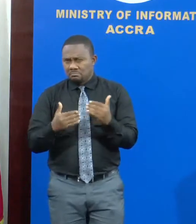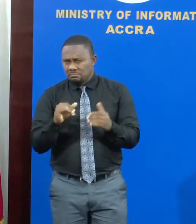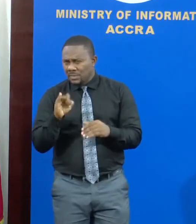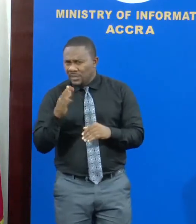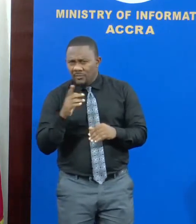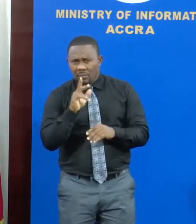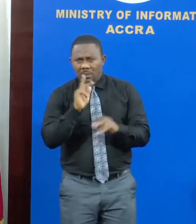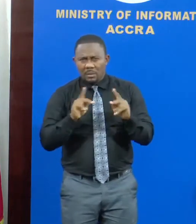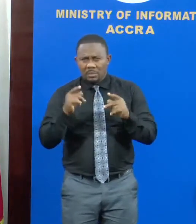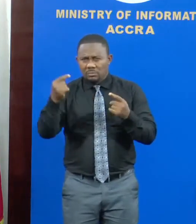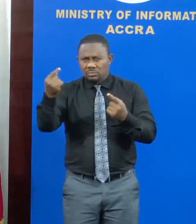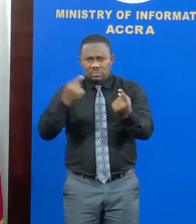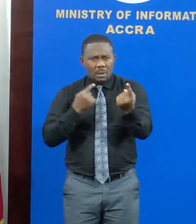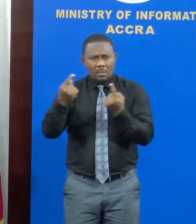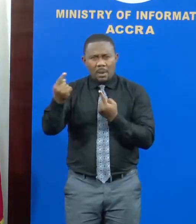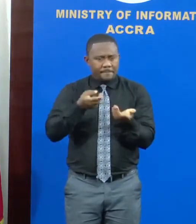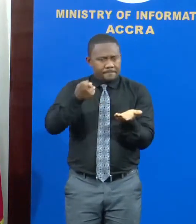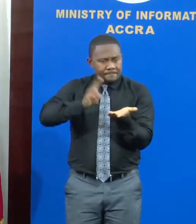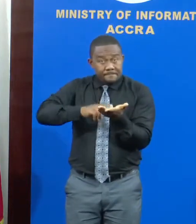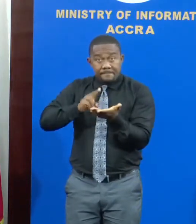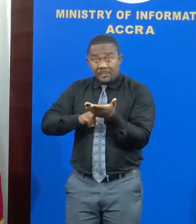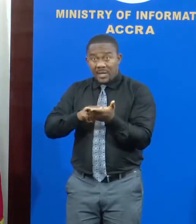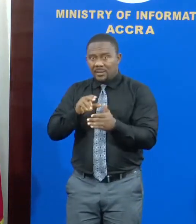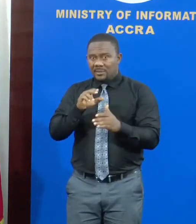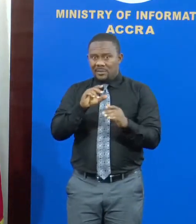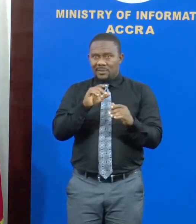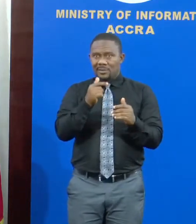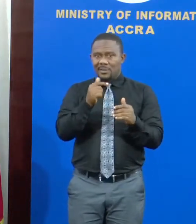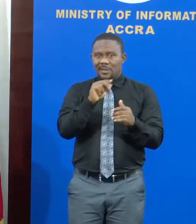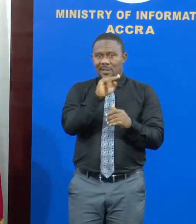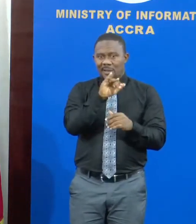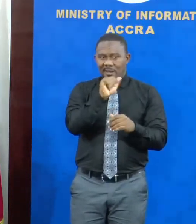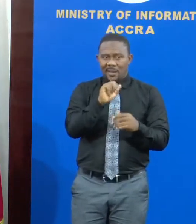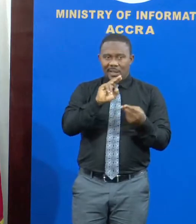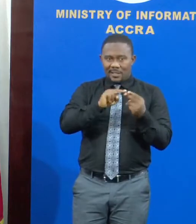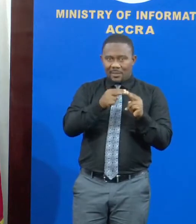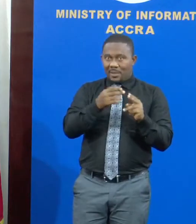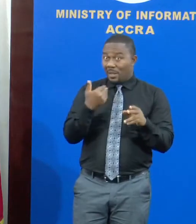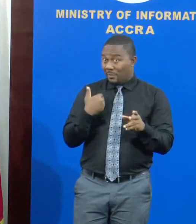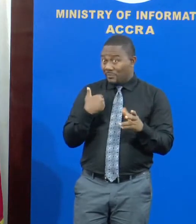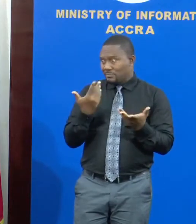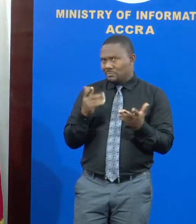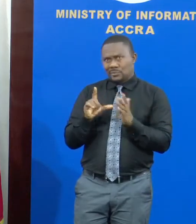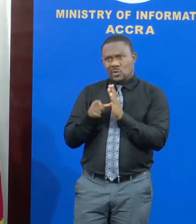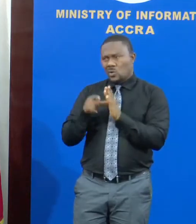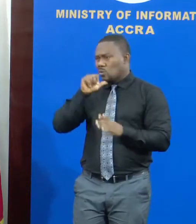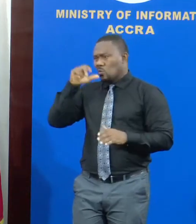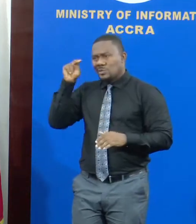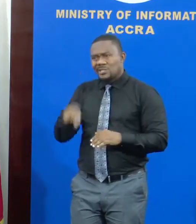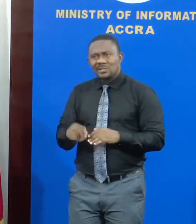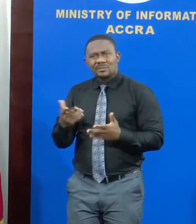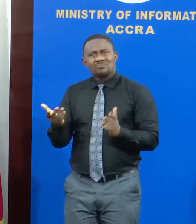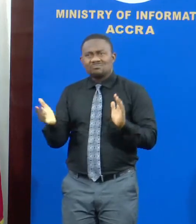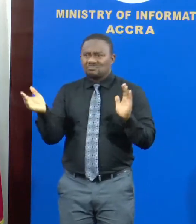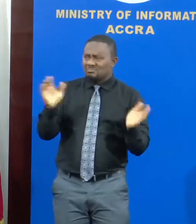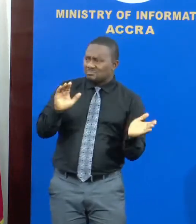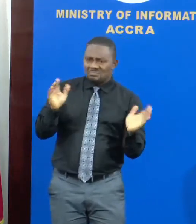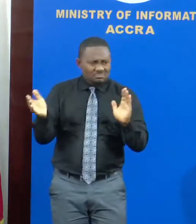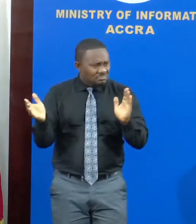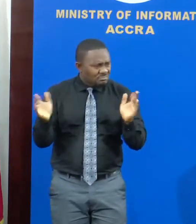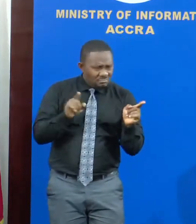is coming to us and registering with their SNET card, with their NIA number, then there is not going to be any disparity as